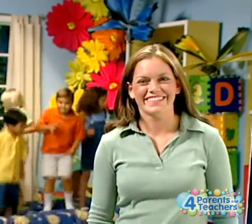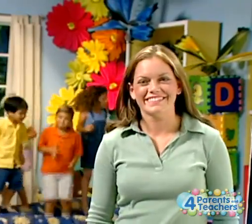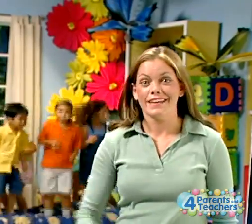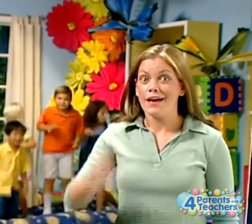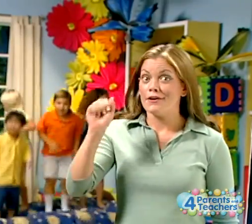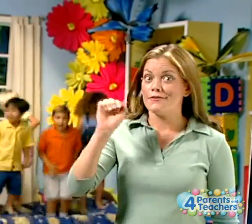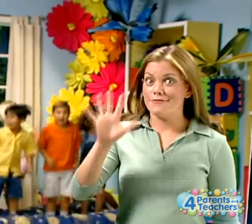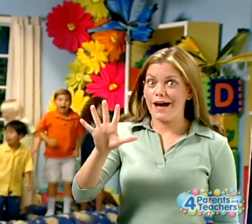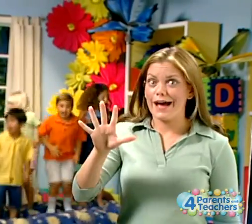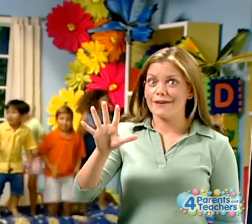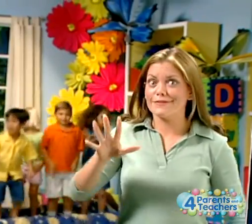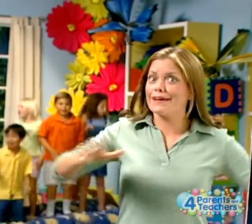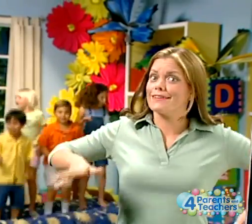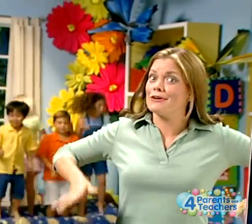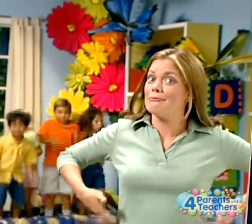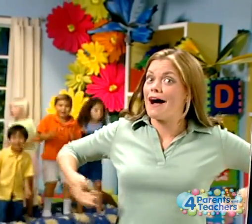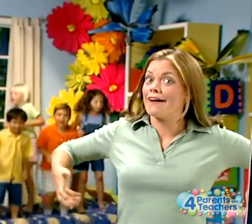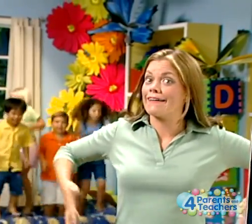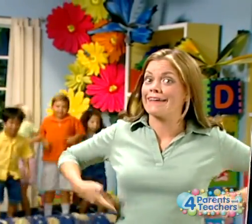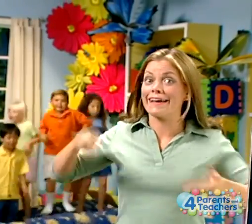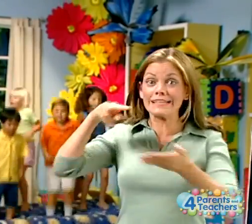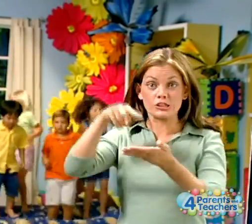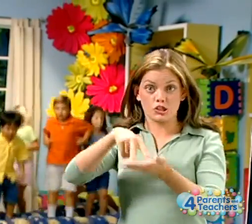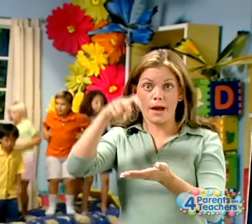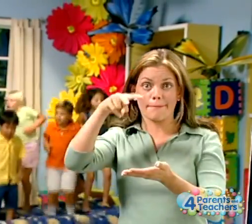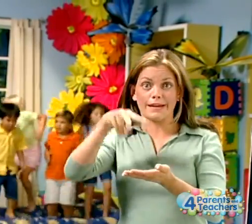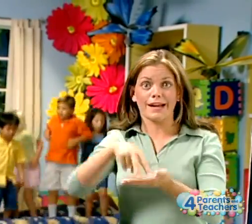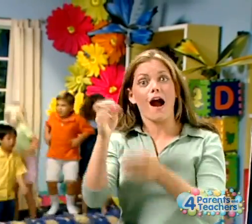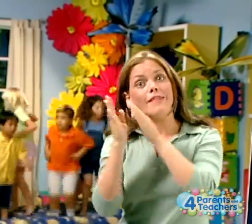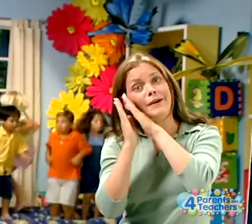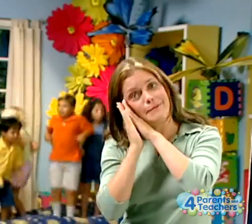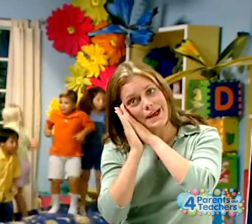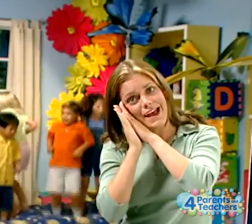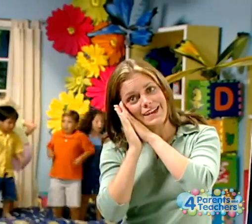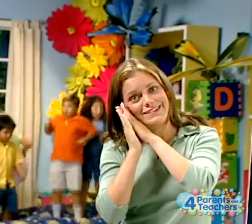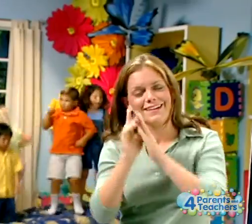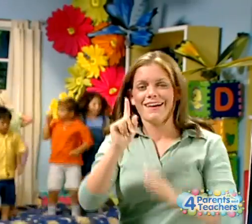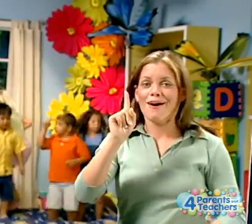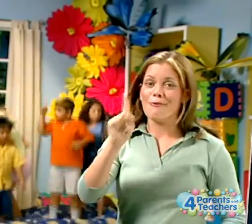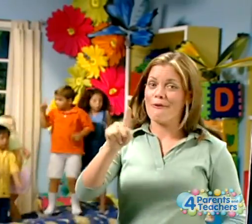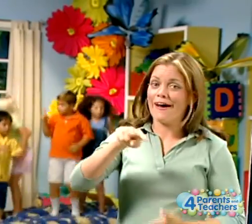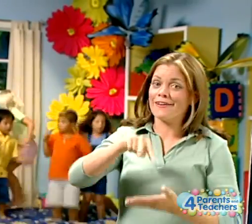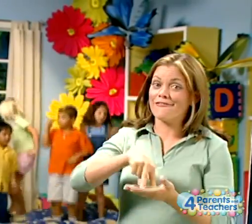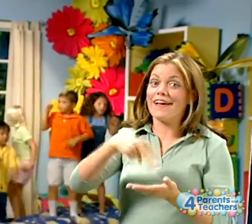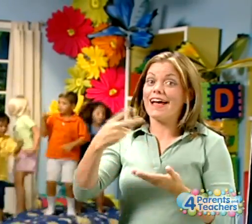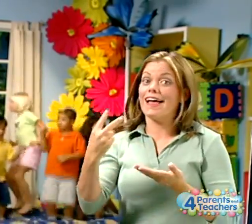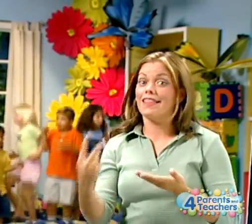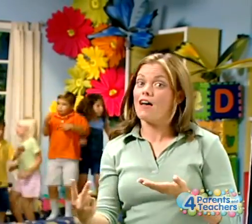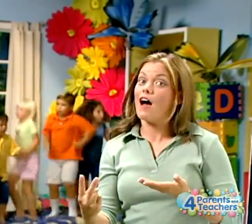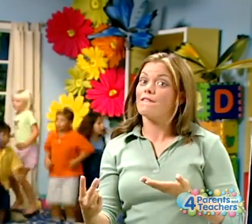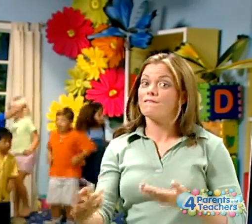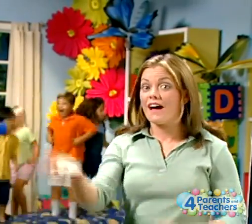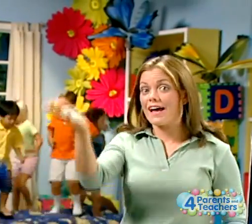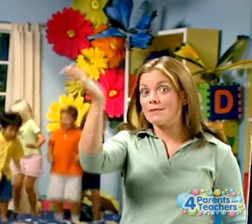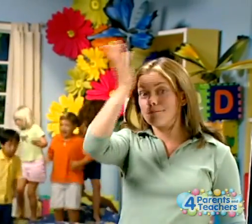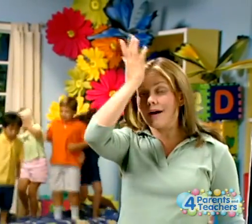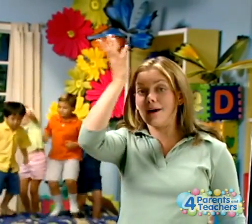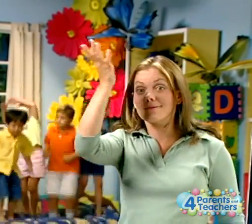Five Little Monkeys jumping on a bed. One fell off and bumped